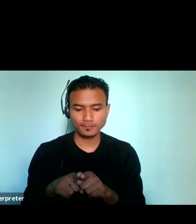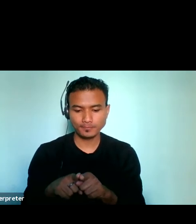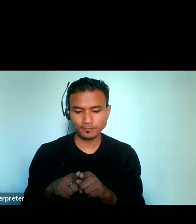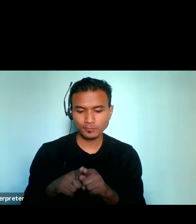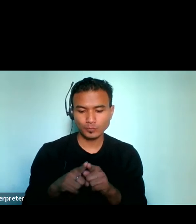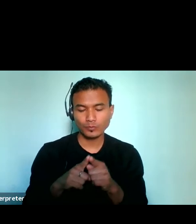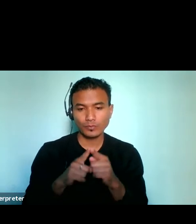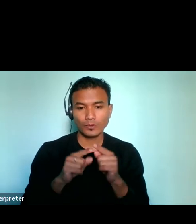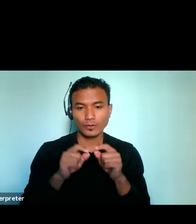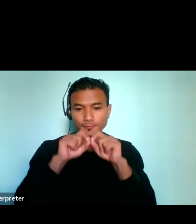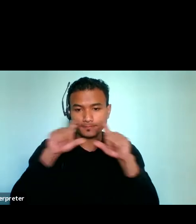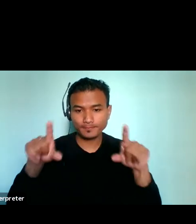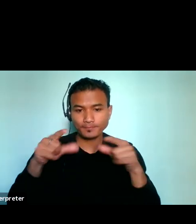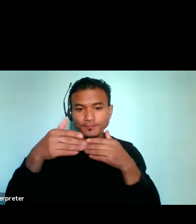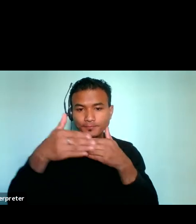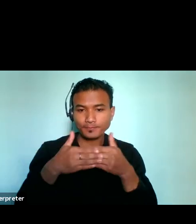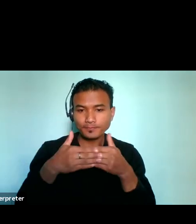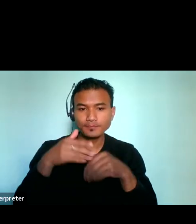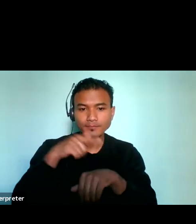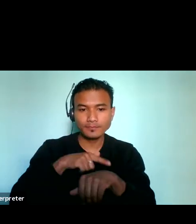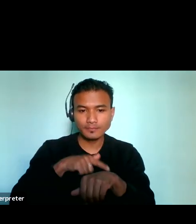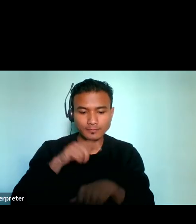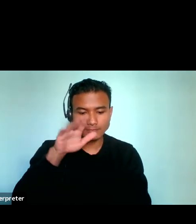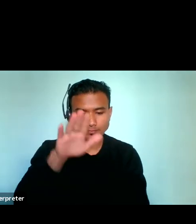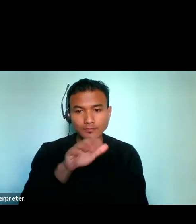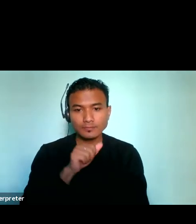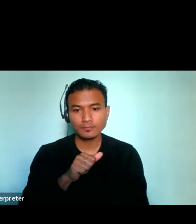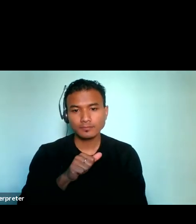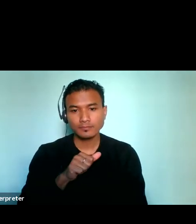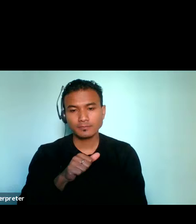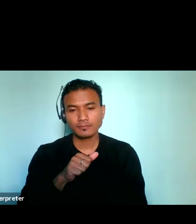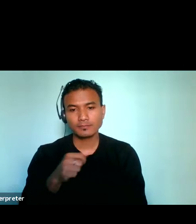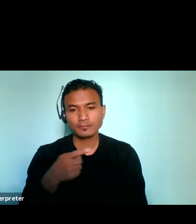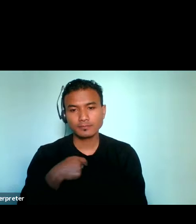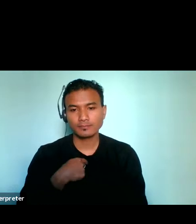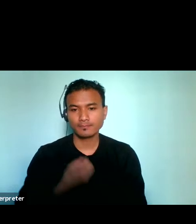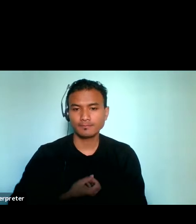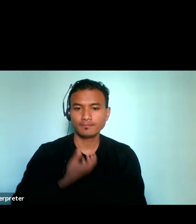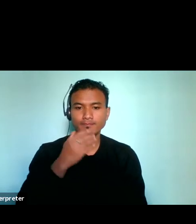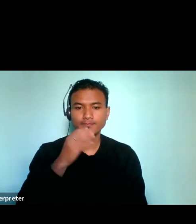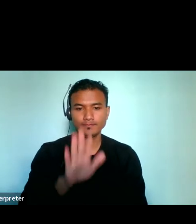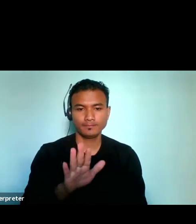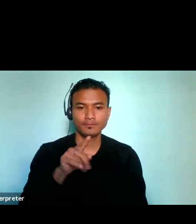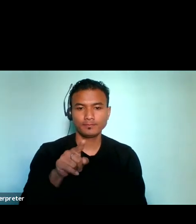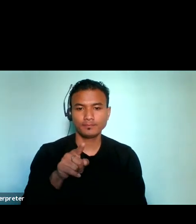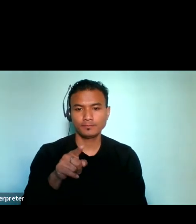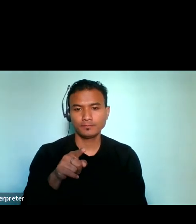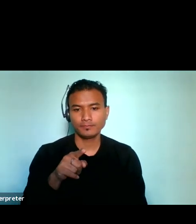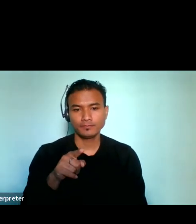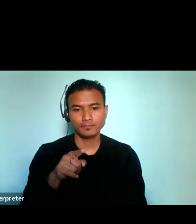the closing of the forum now. We are happy to be able to share